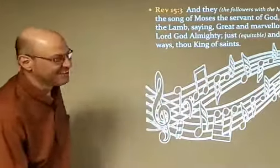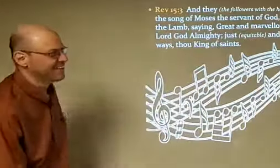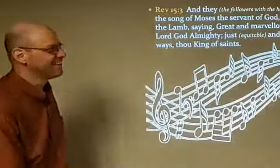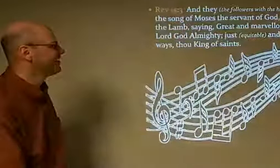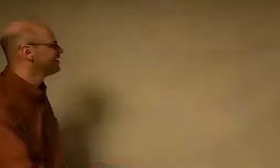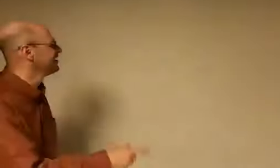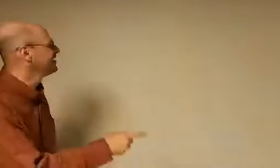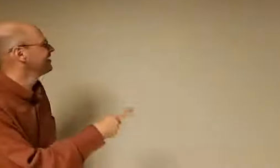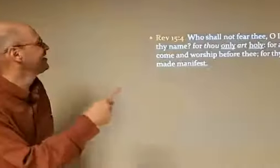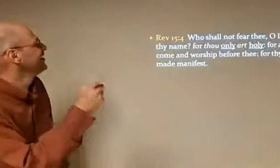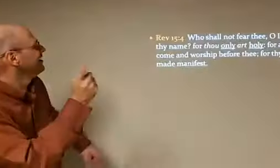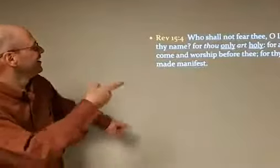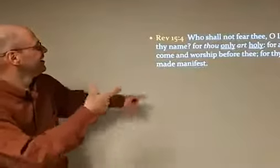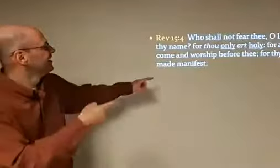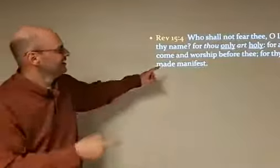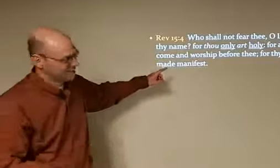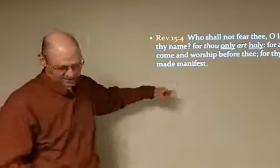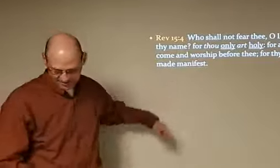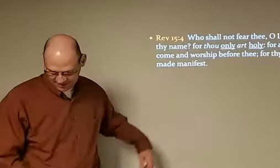Did you like the picture?